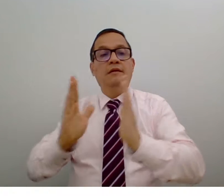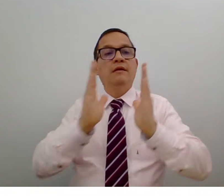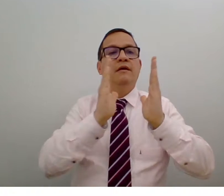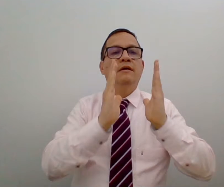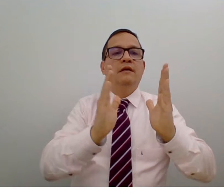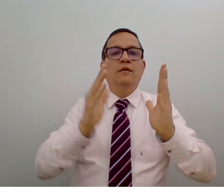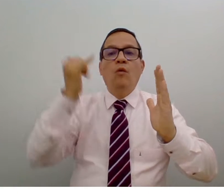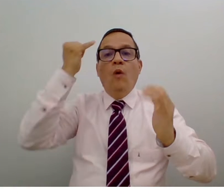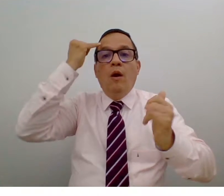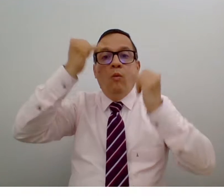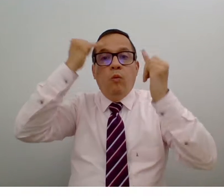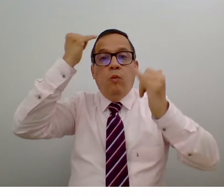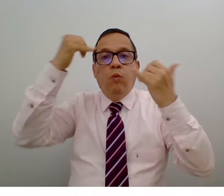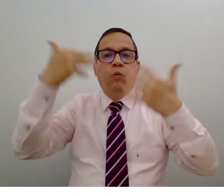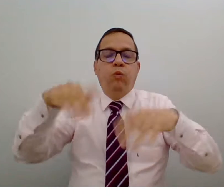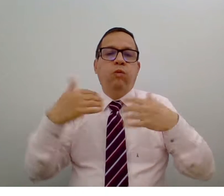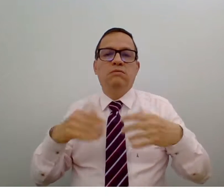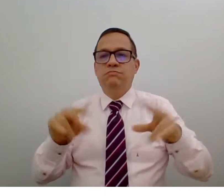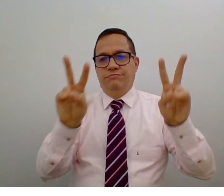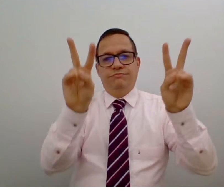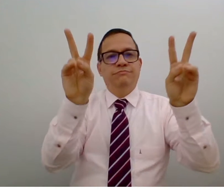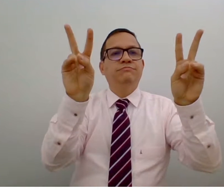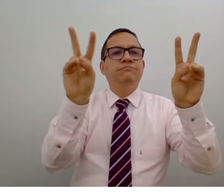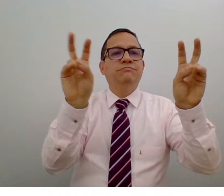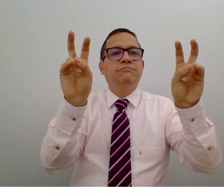Brainstorm. Title.